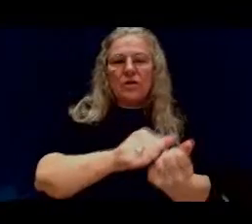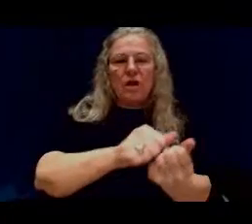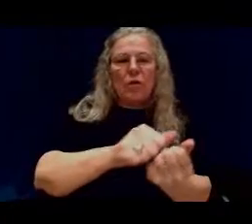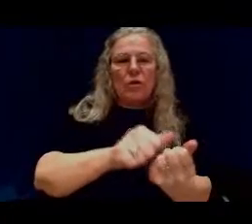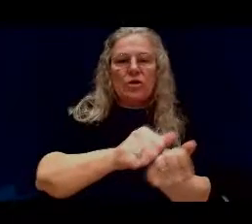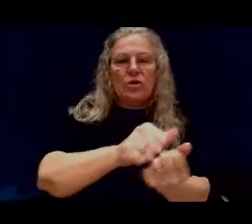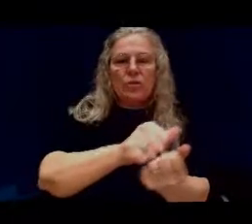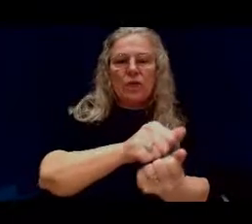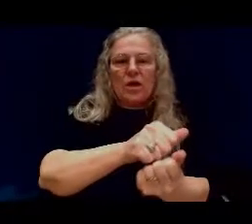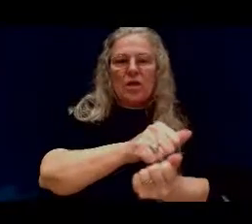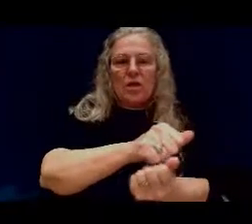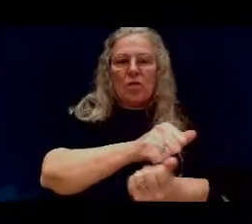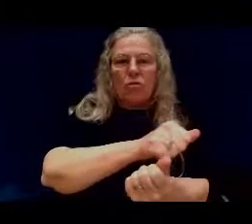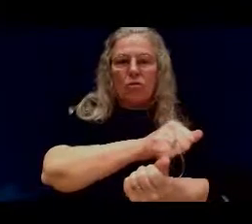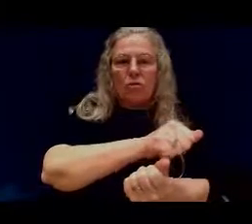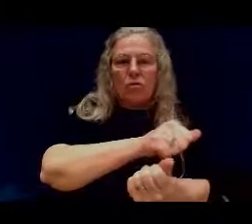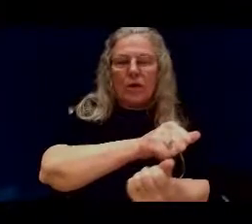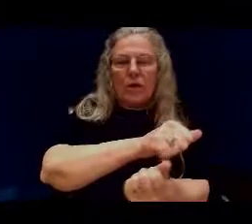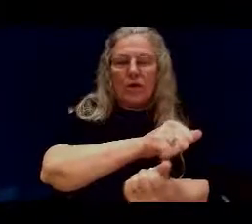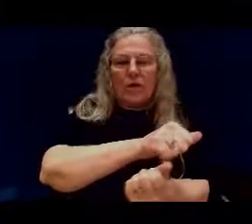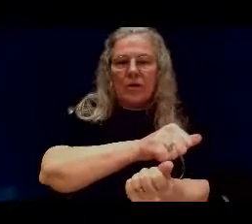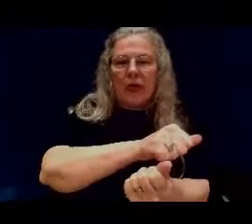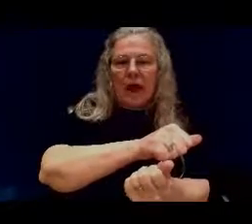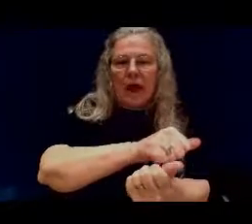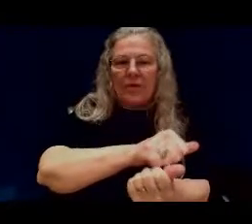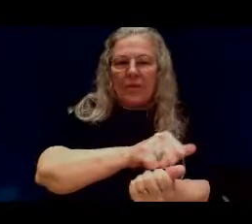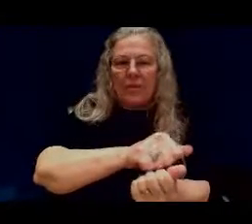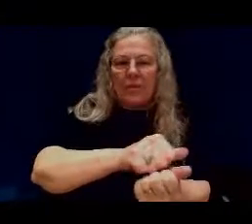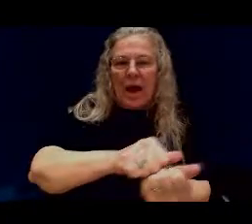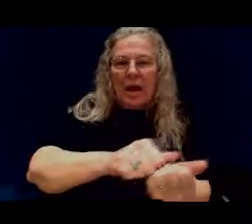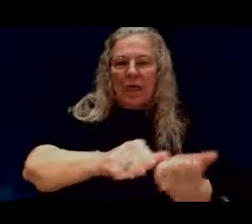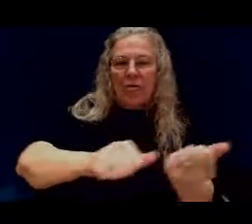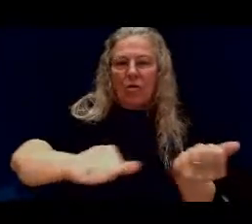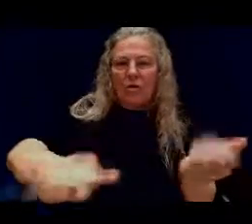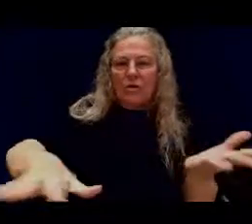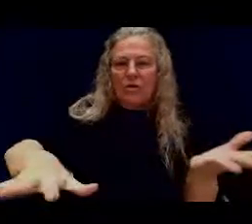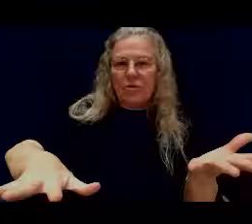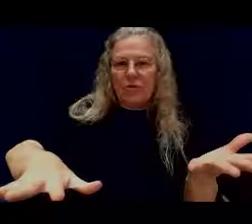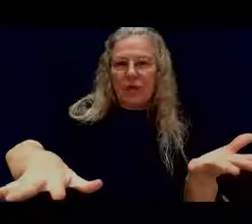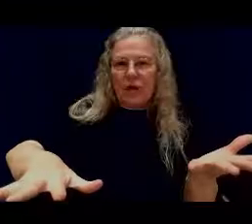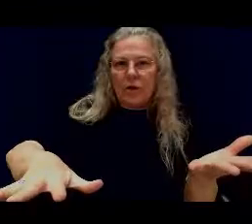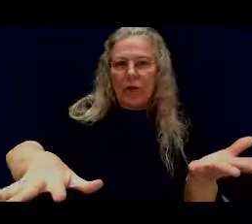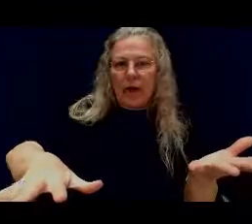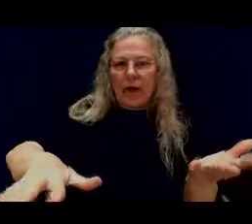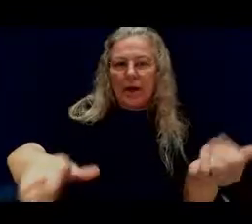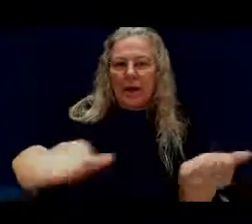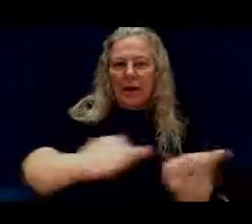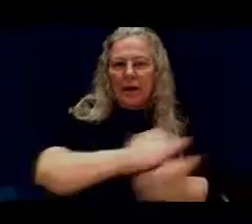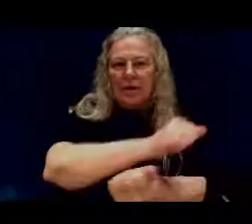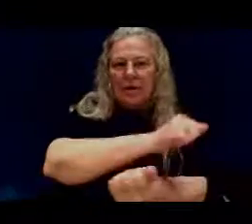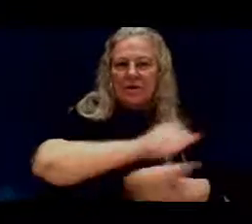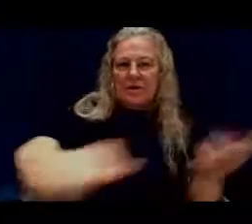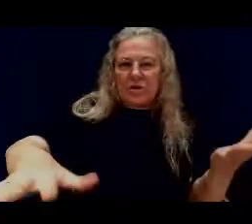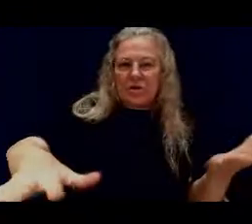are going to brush across one another and then back across, throwing it away.